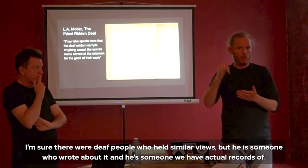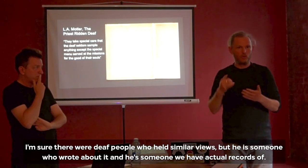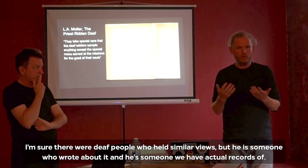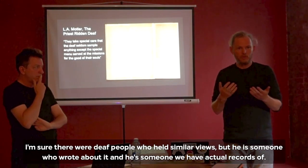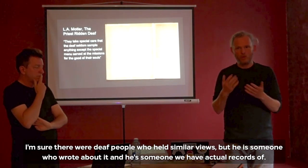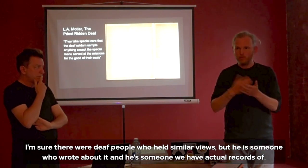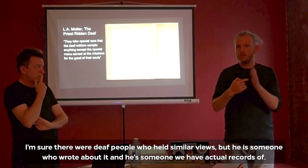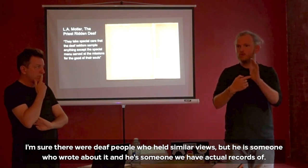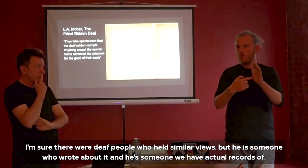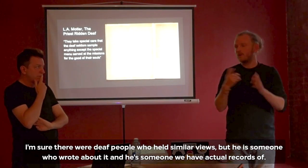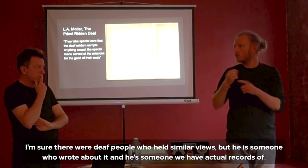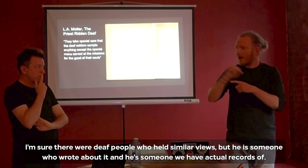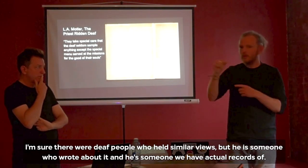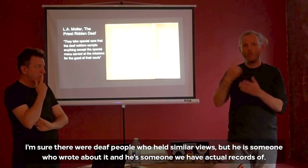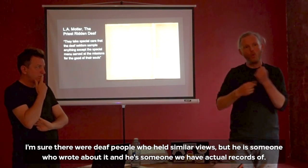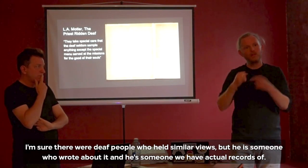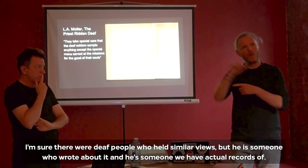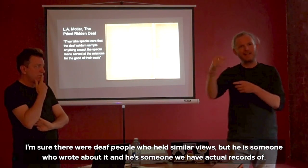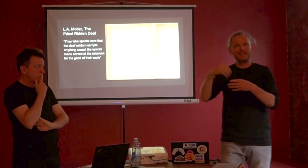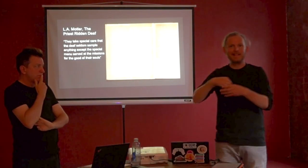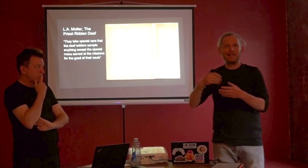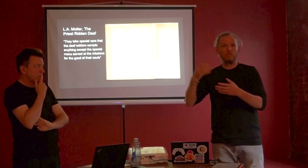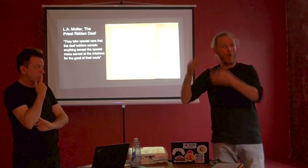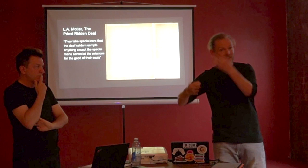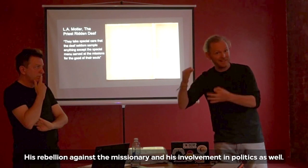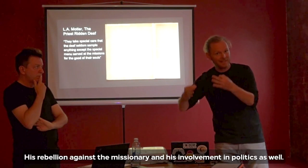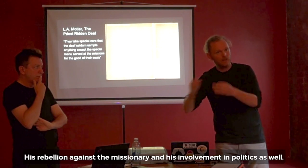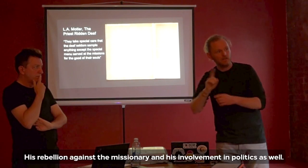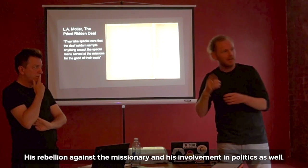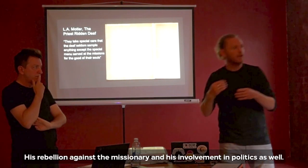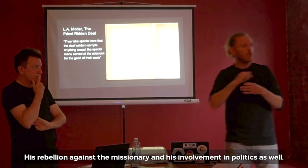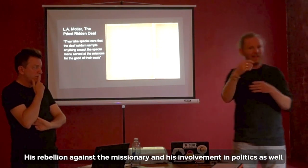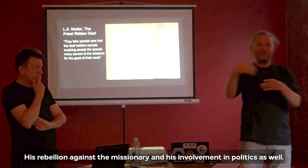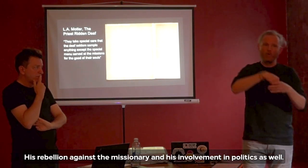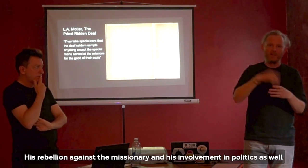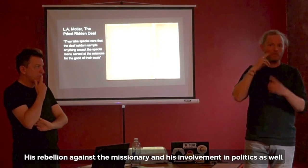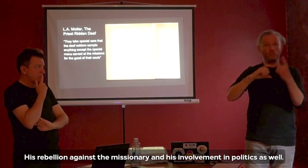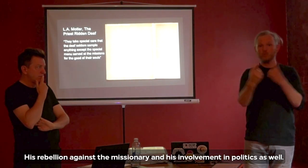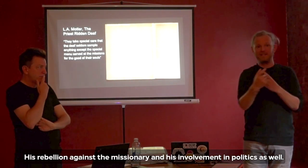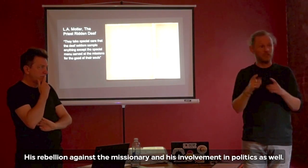he's someone we have actual records of, kind of that rebelling against the